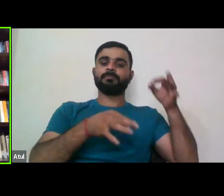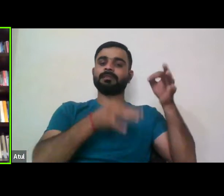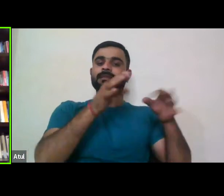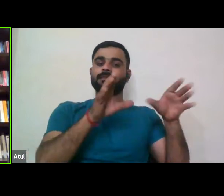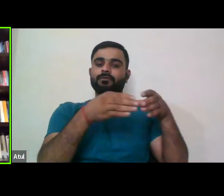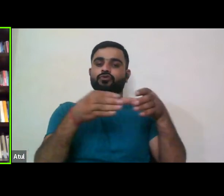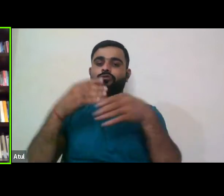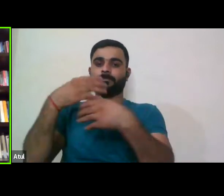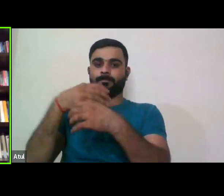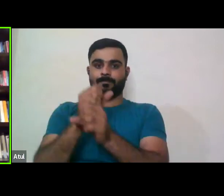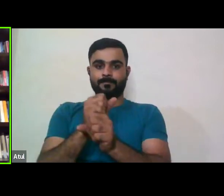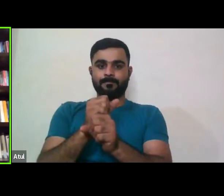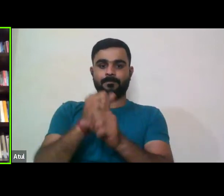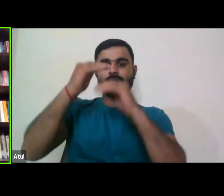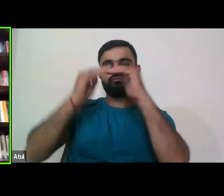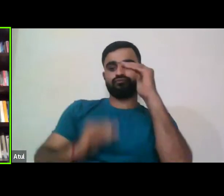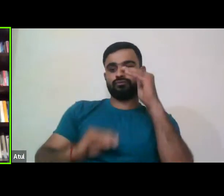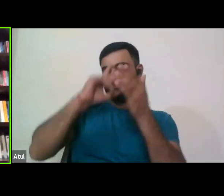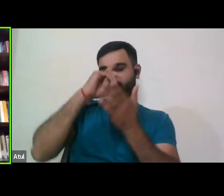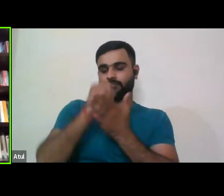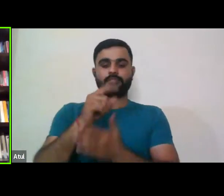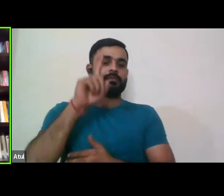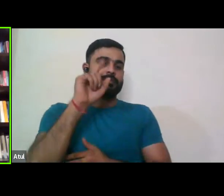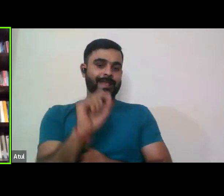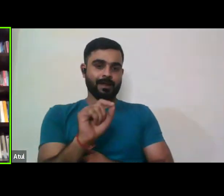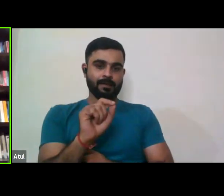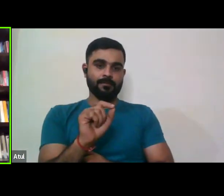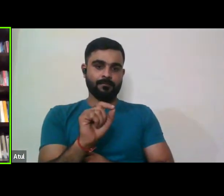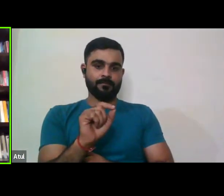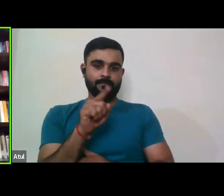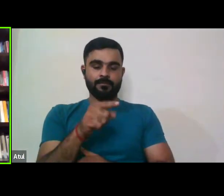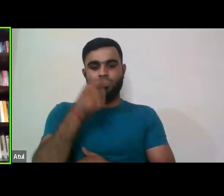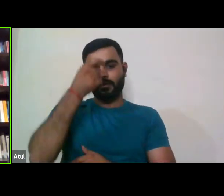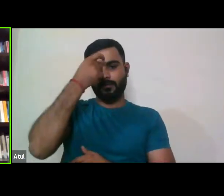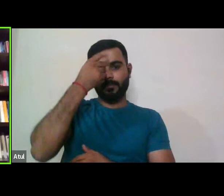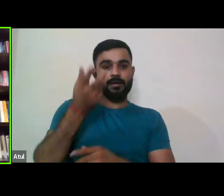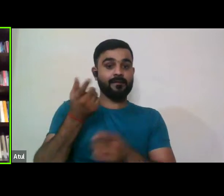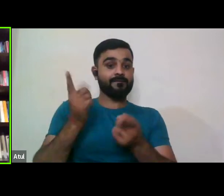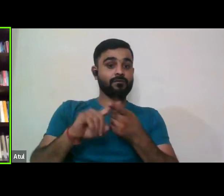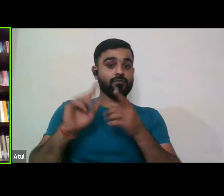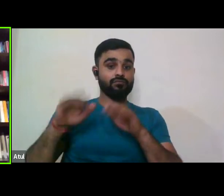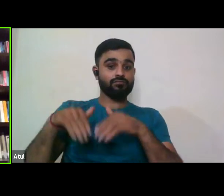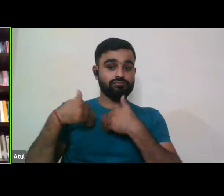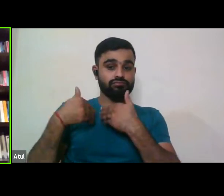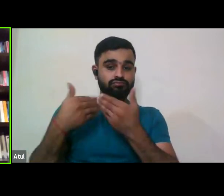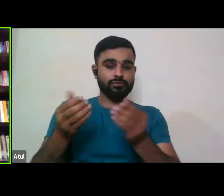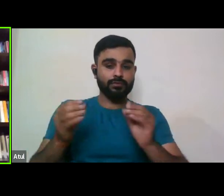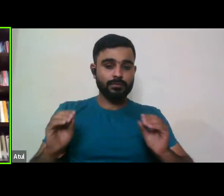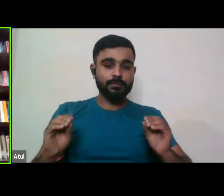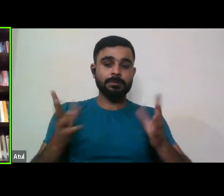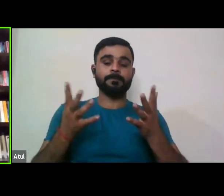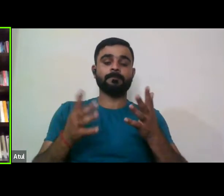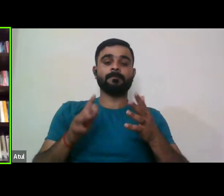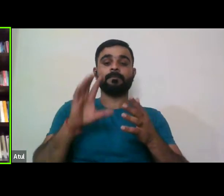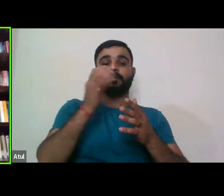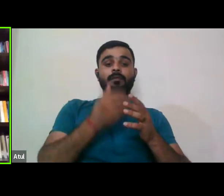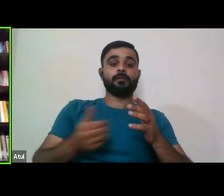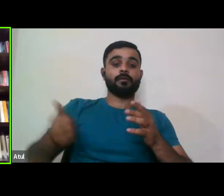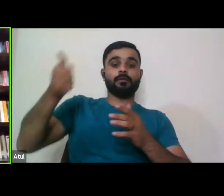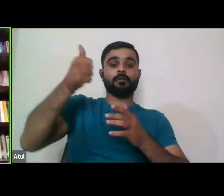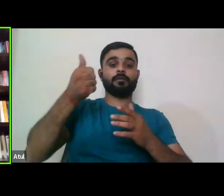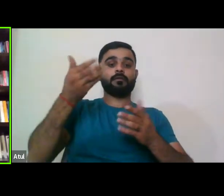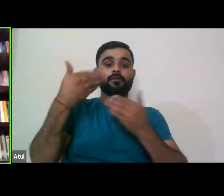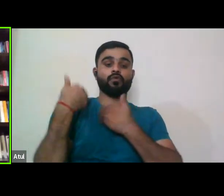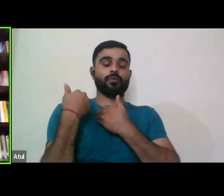the dissent in less than 10. Right. So, I mean, and this is a problem that's happened from the very beginning. The Chief Justices